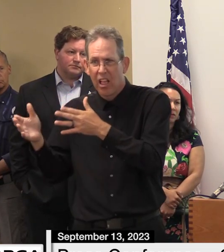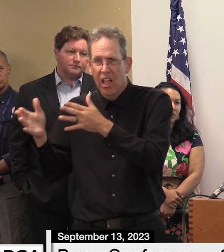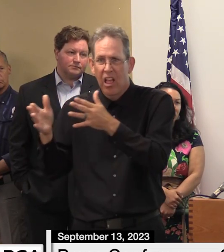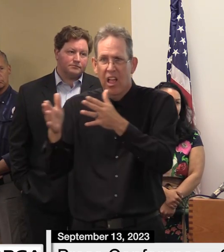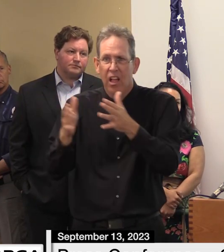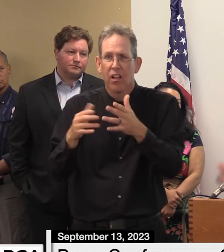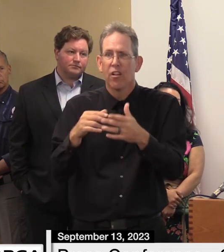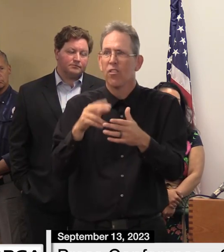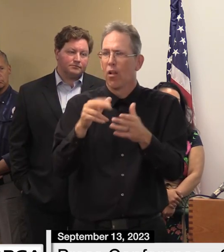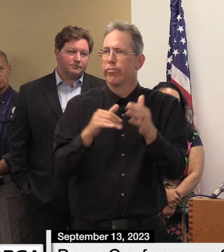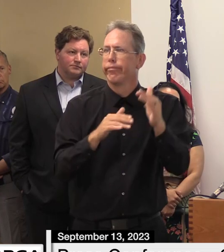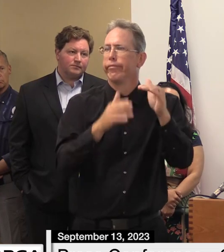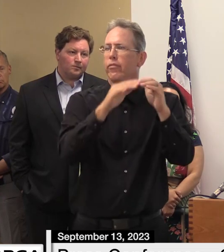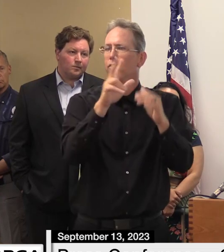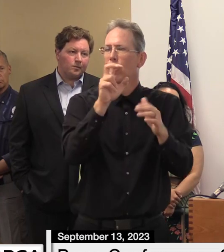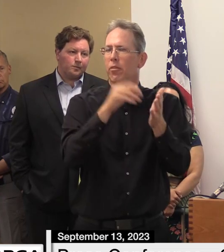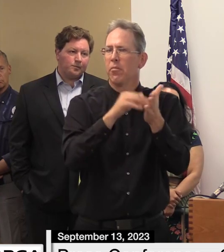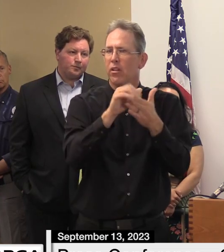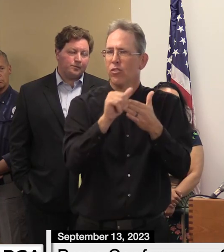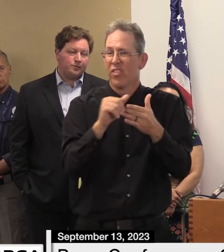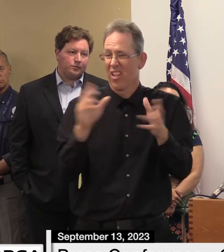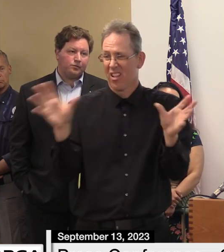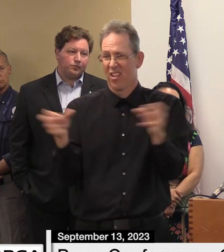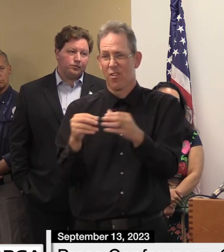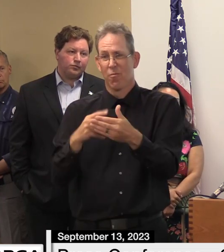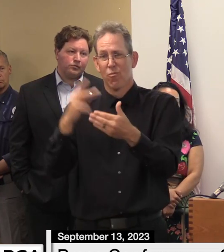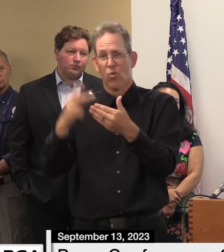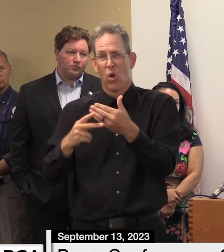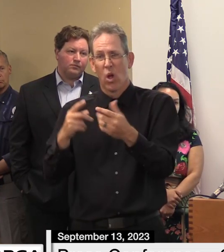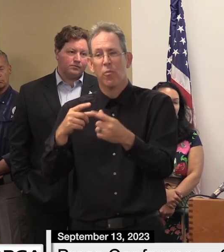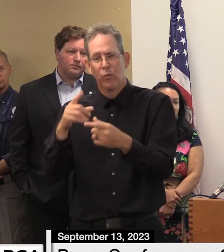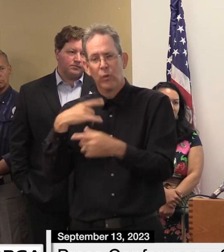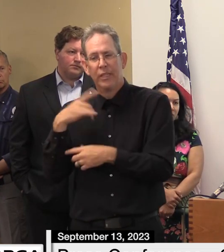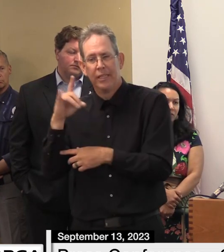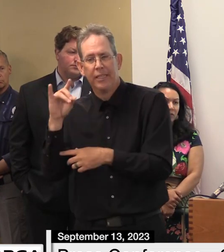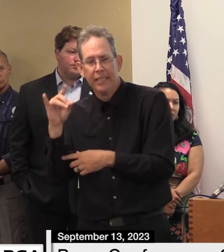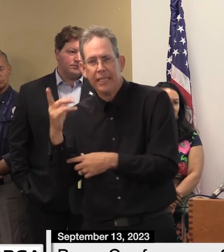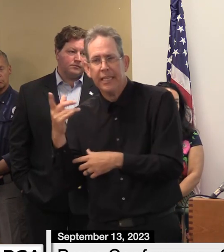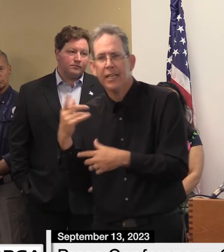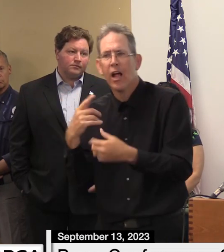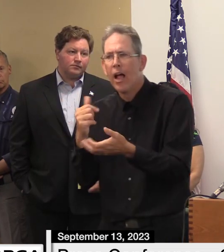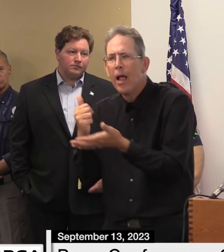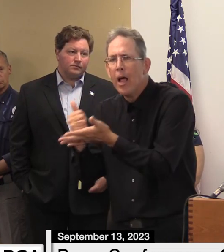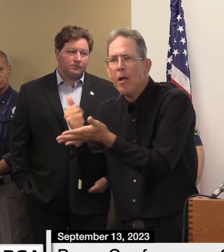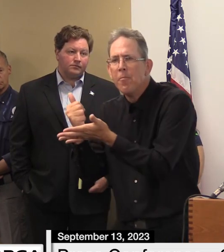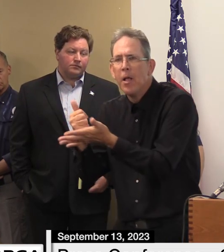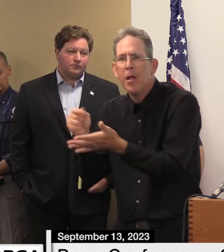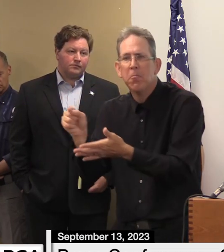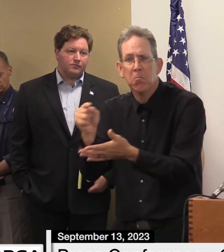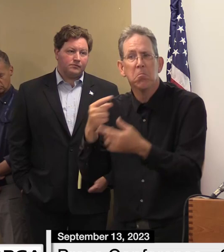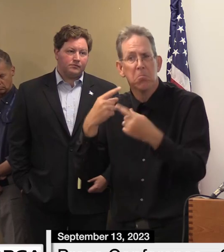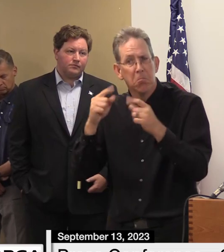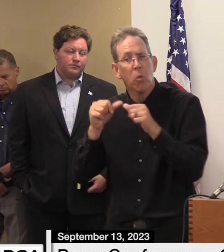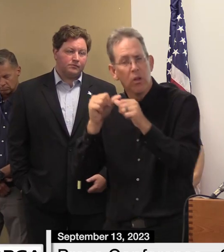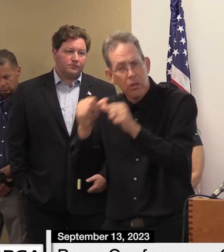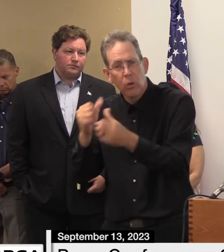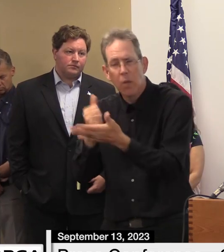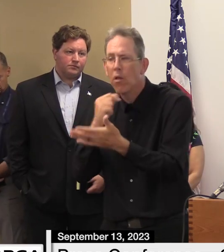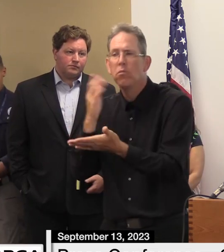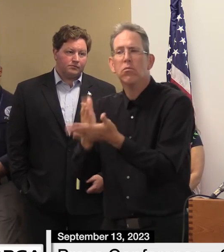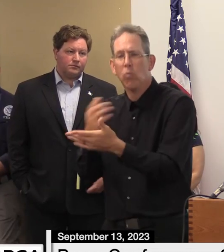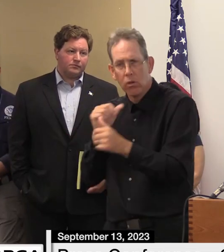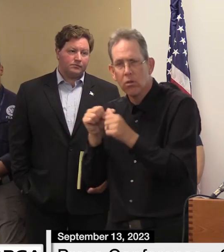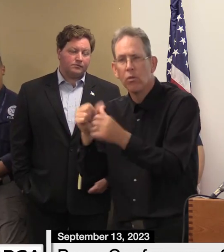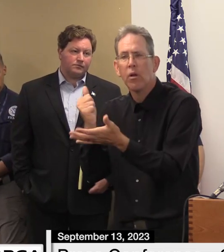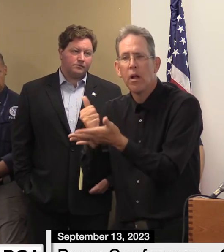dollars, both of these programs did leverage and will leverage, plus the $250 million that we put